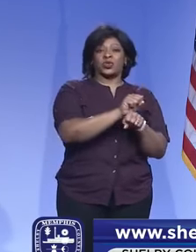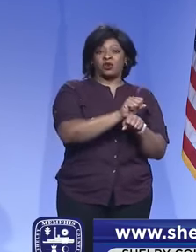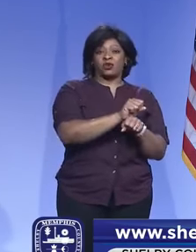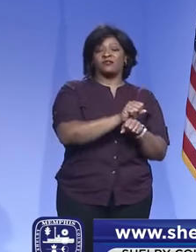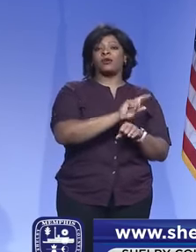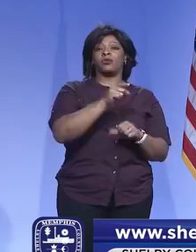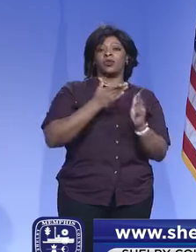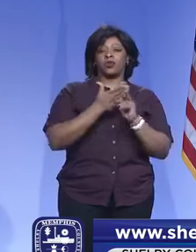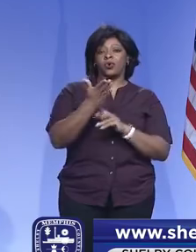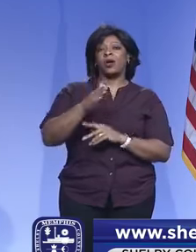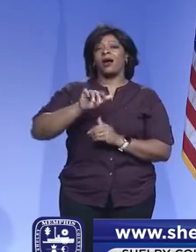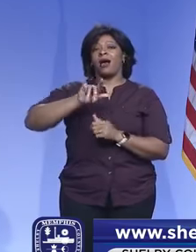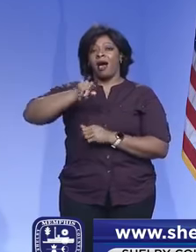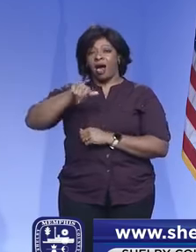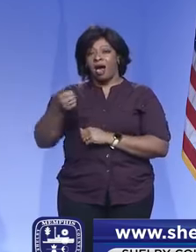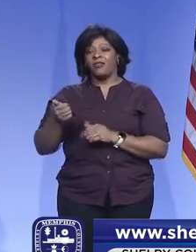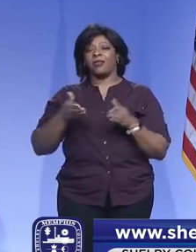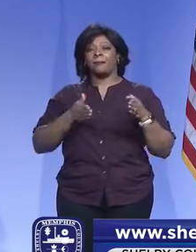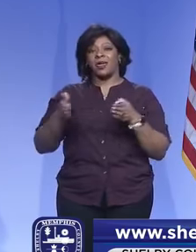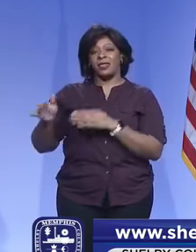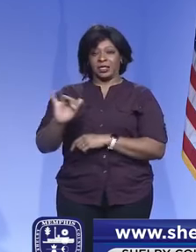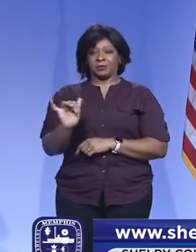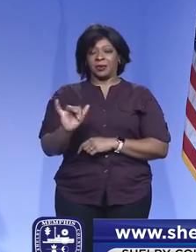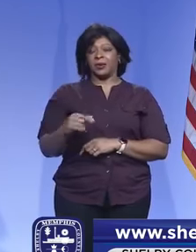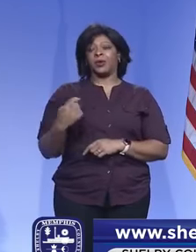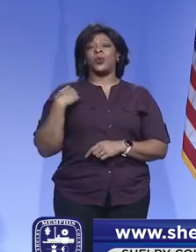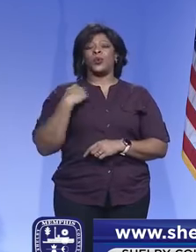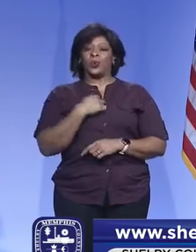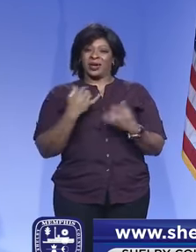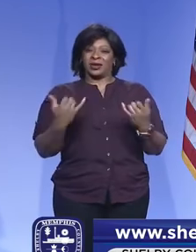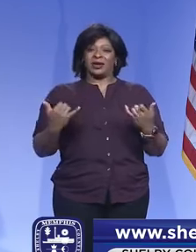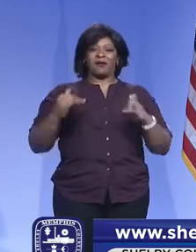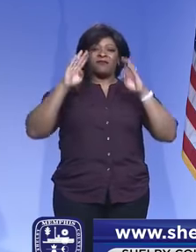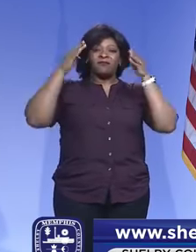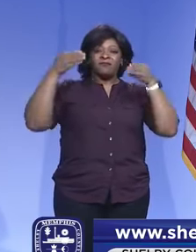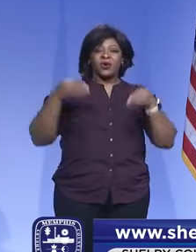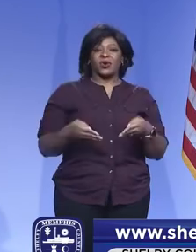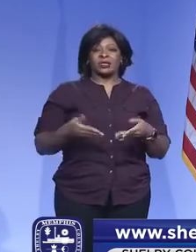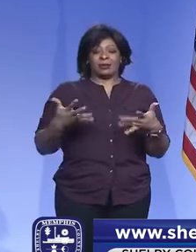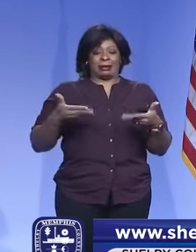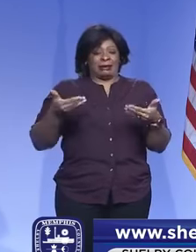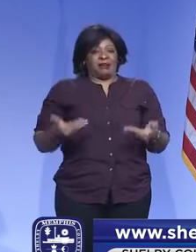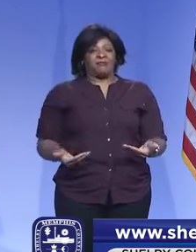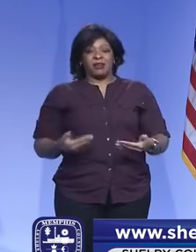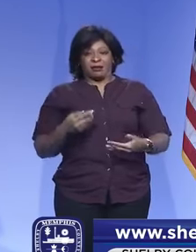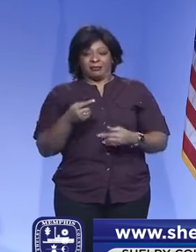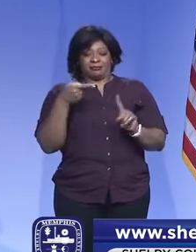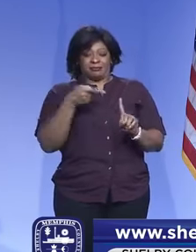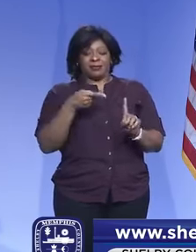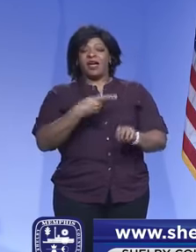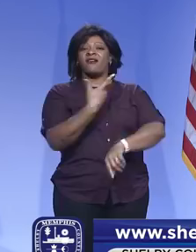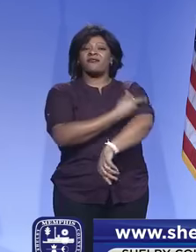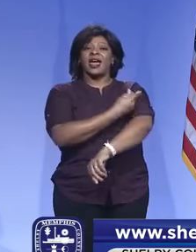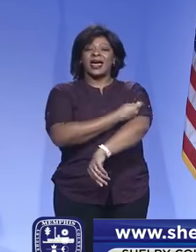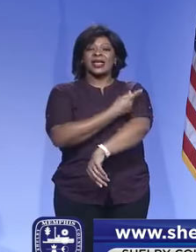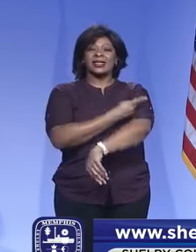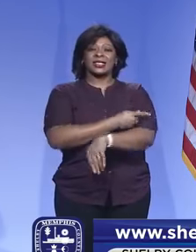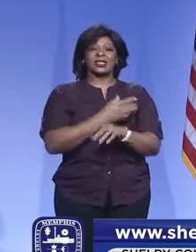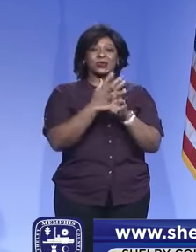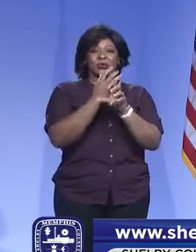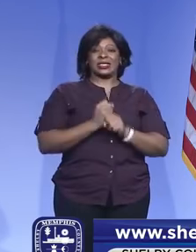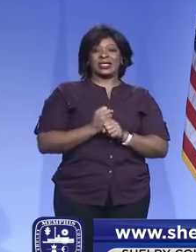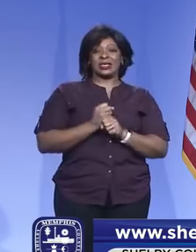also through alternate methods as well. But we're also now focusing very heavily on vaccine receipt,